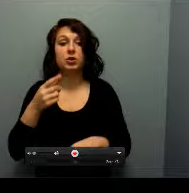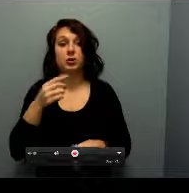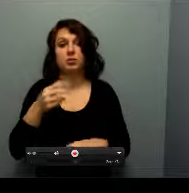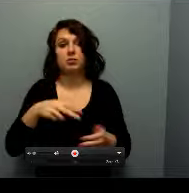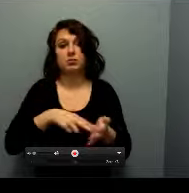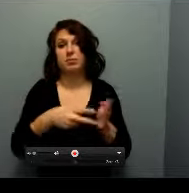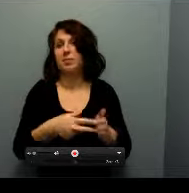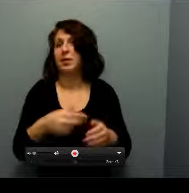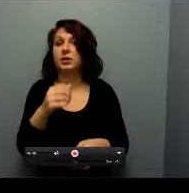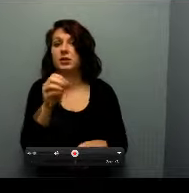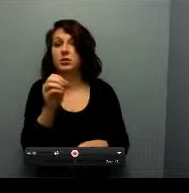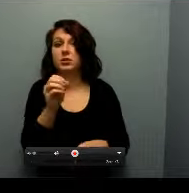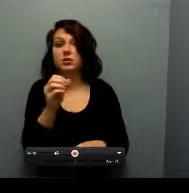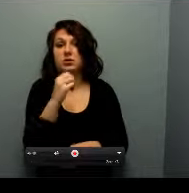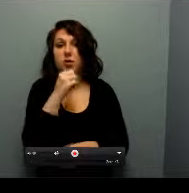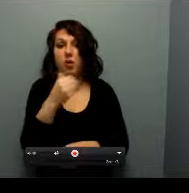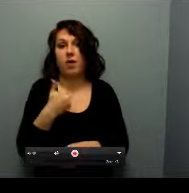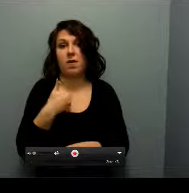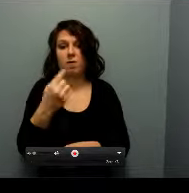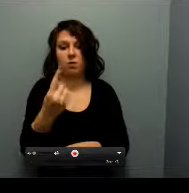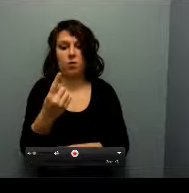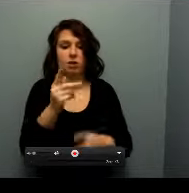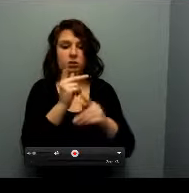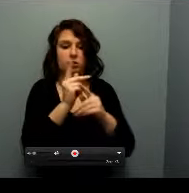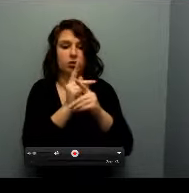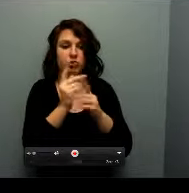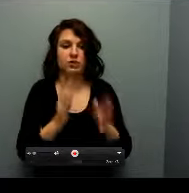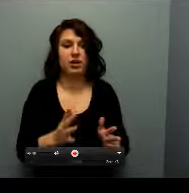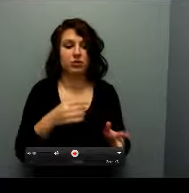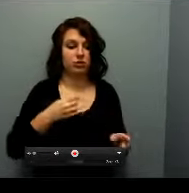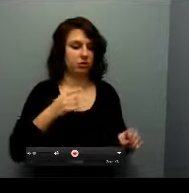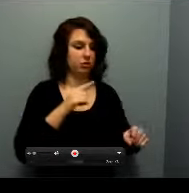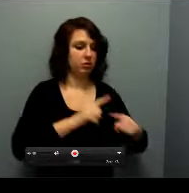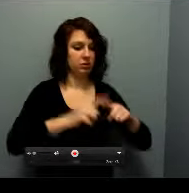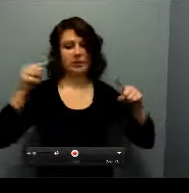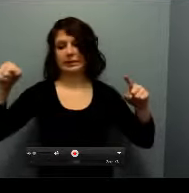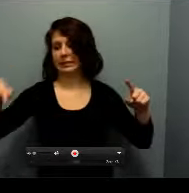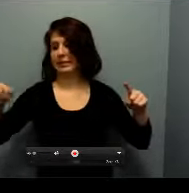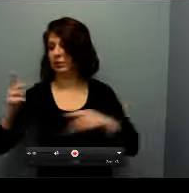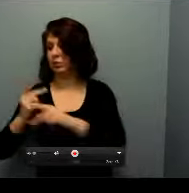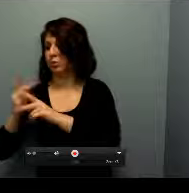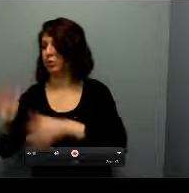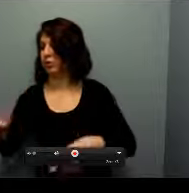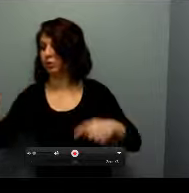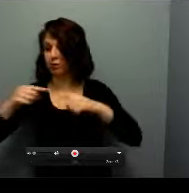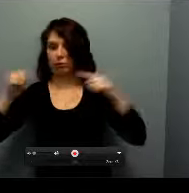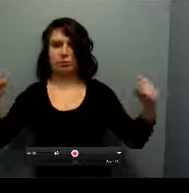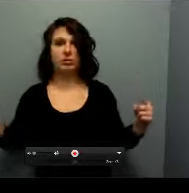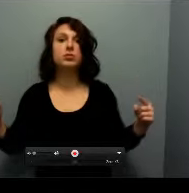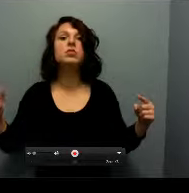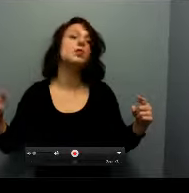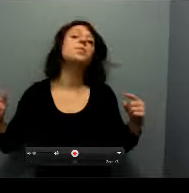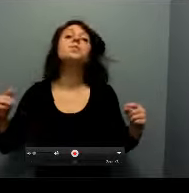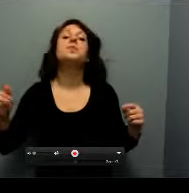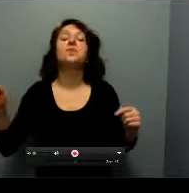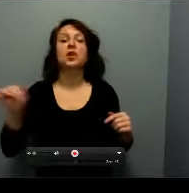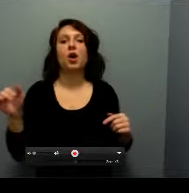something totally different than another. And then it's also documentation that supports